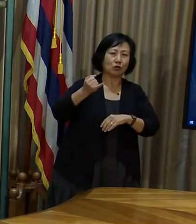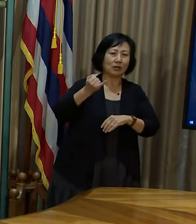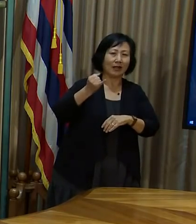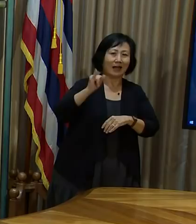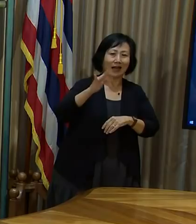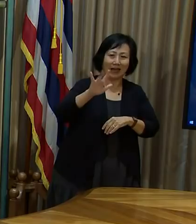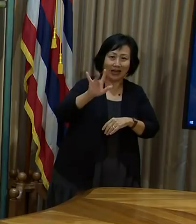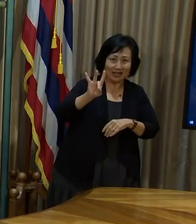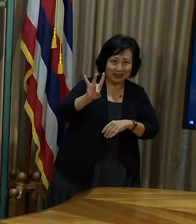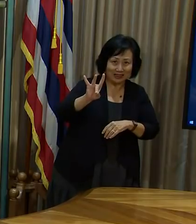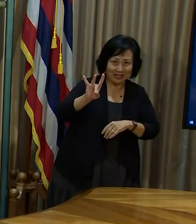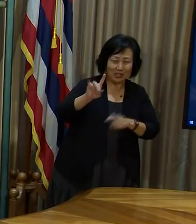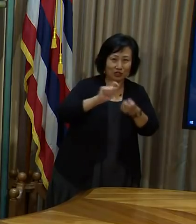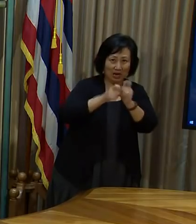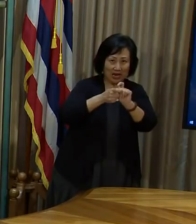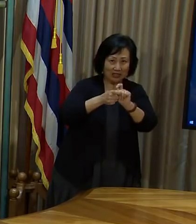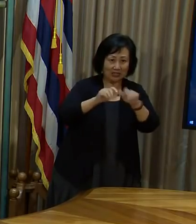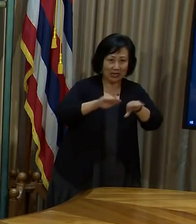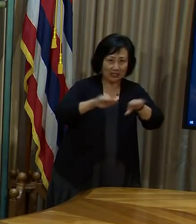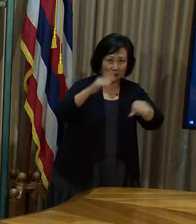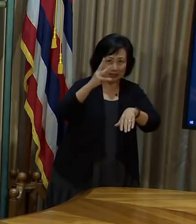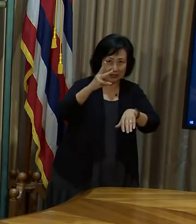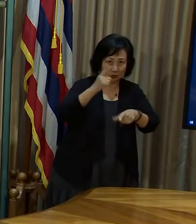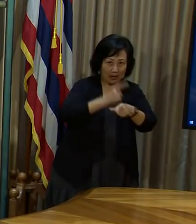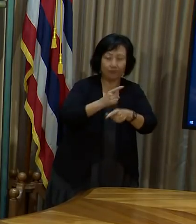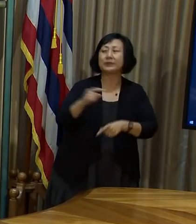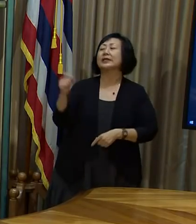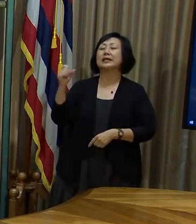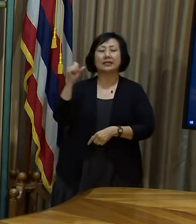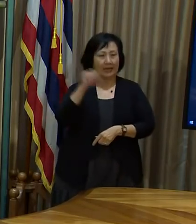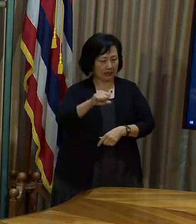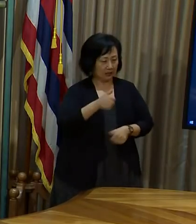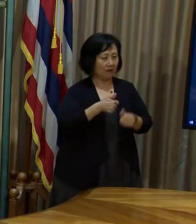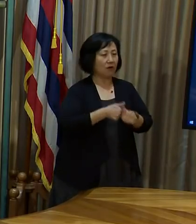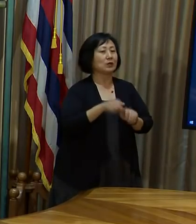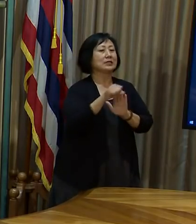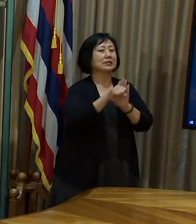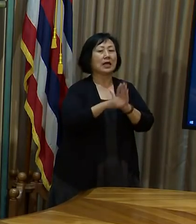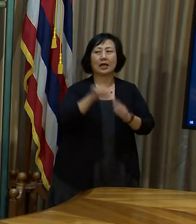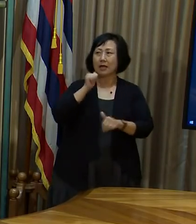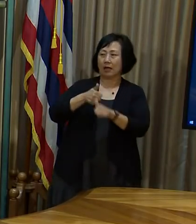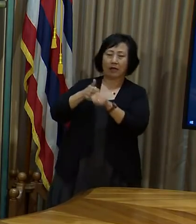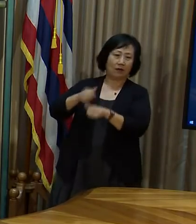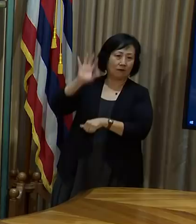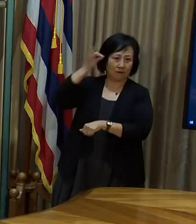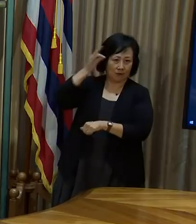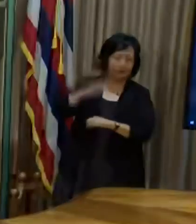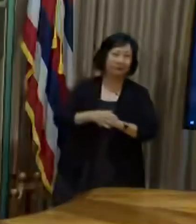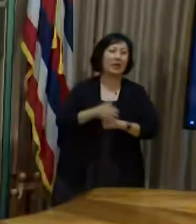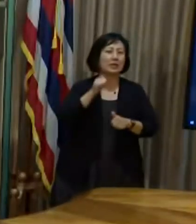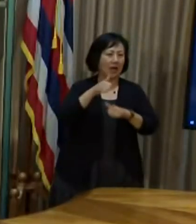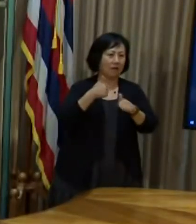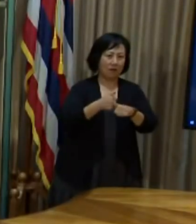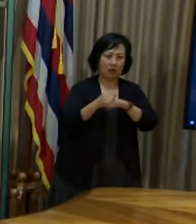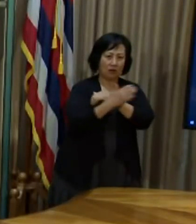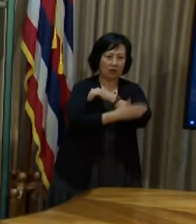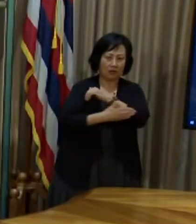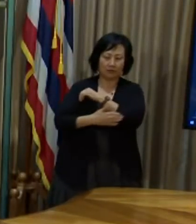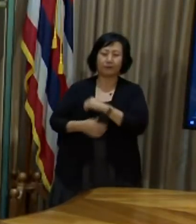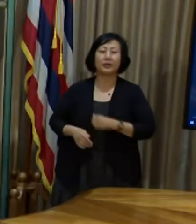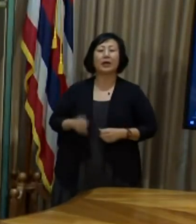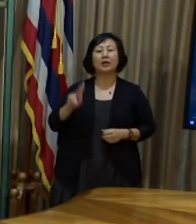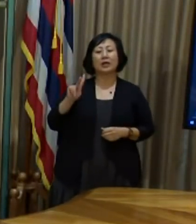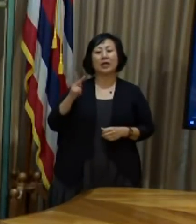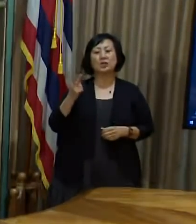Yes. Thank you. Thank you, Dan. Going to Manolo, KHON. Thank you. This is for